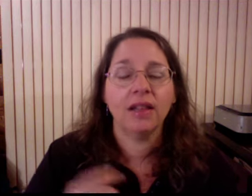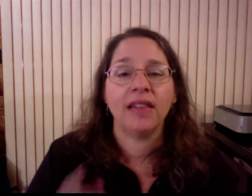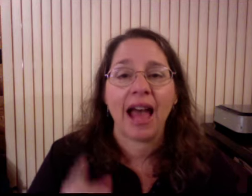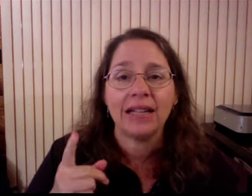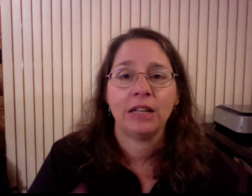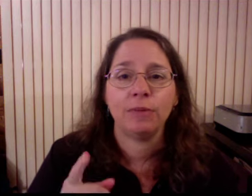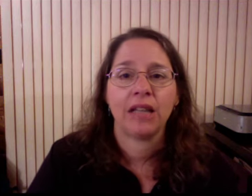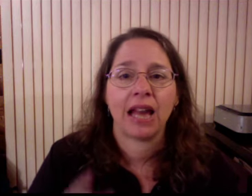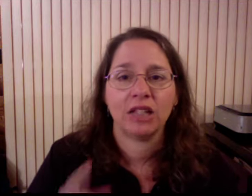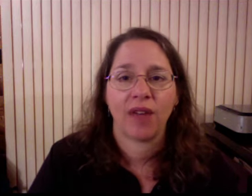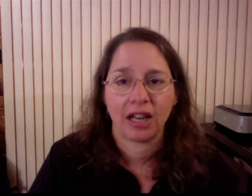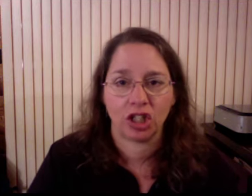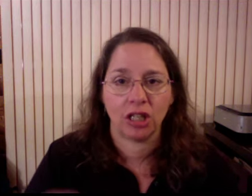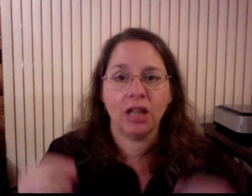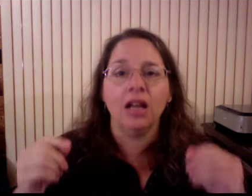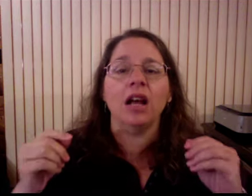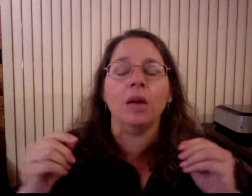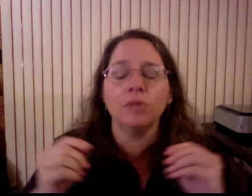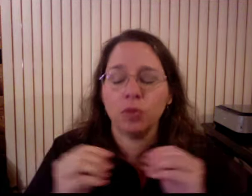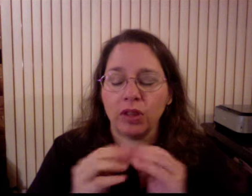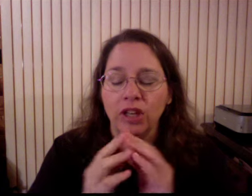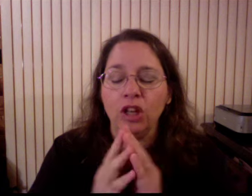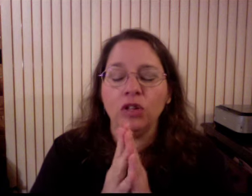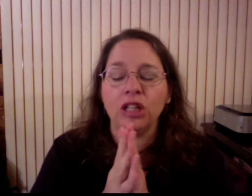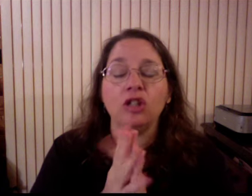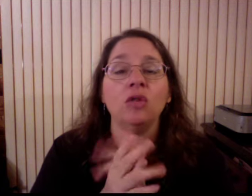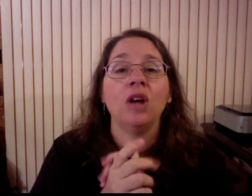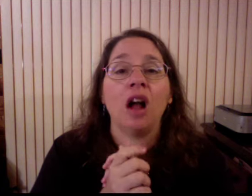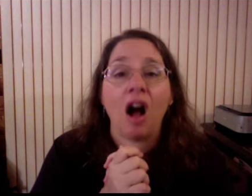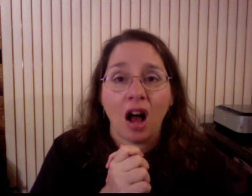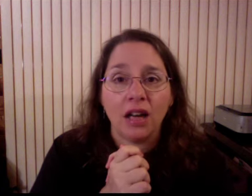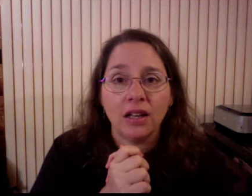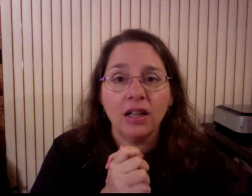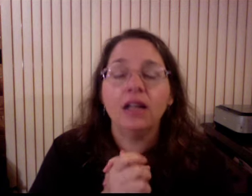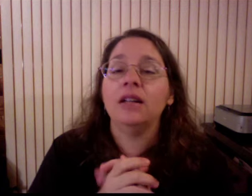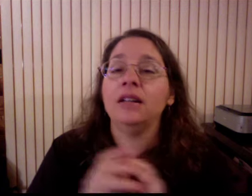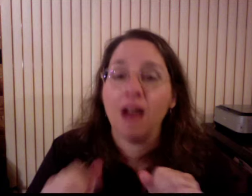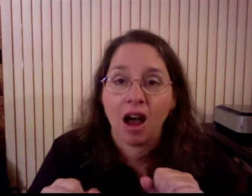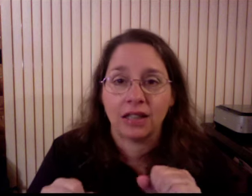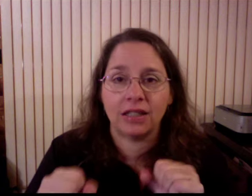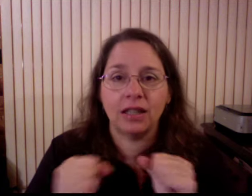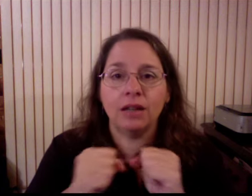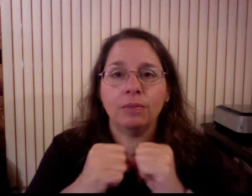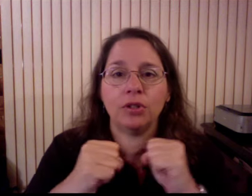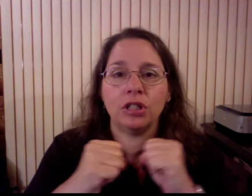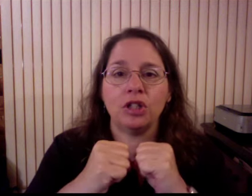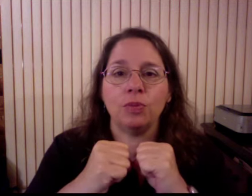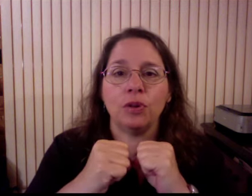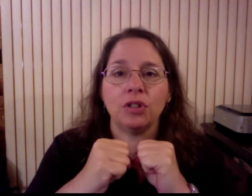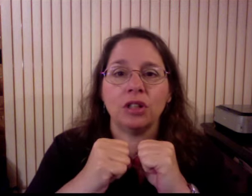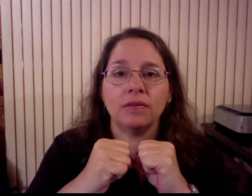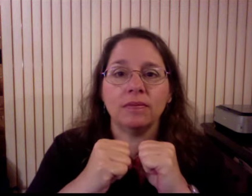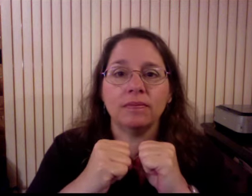That deep satisfaction comes with union to God, not person to person.